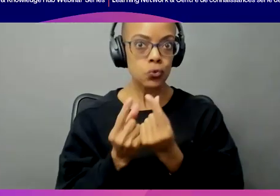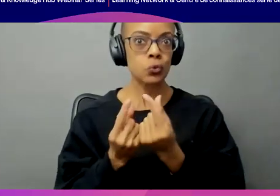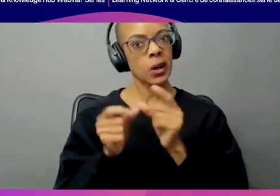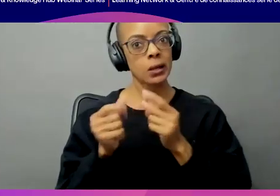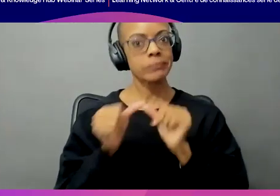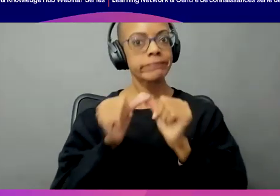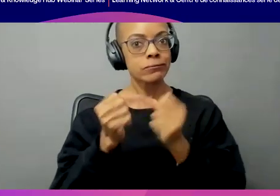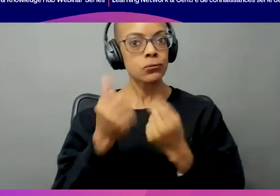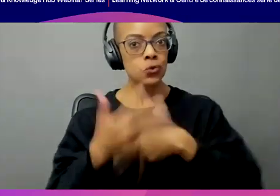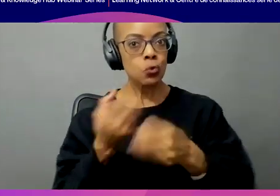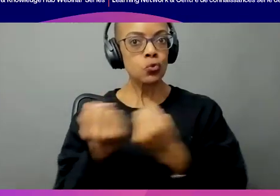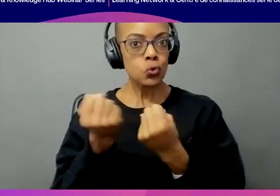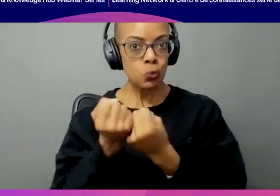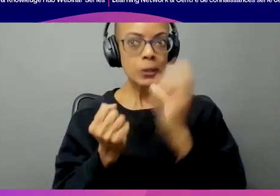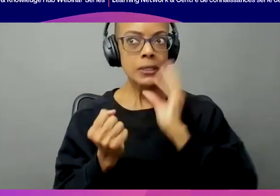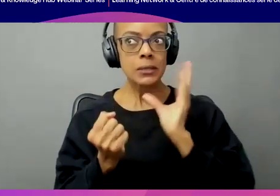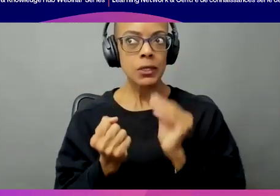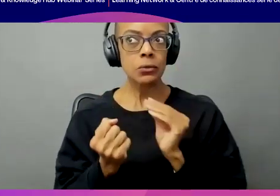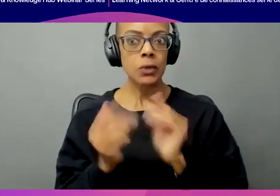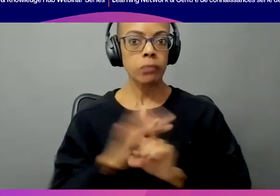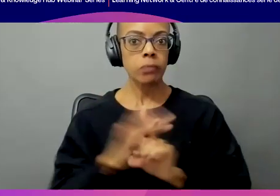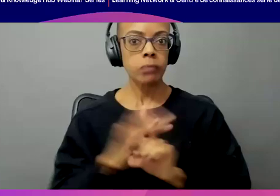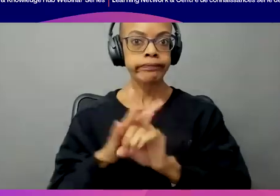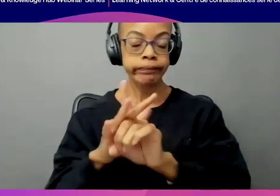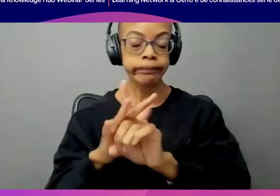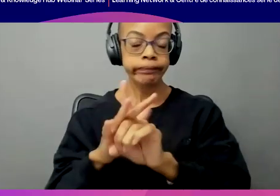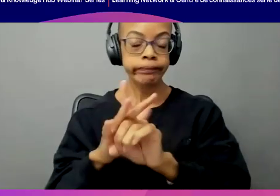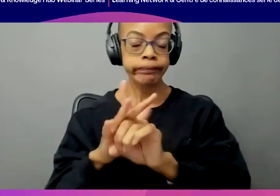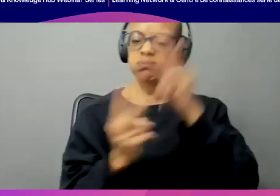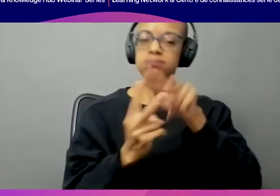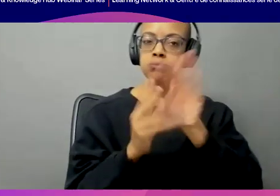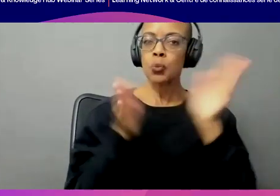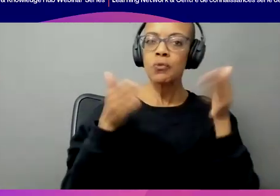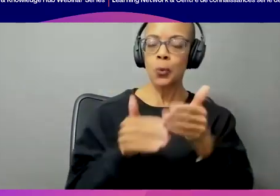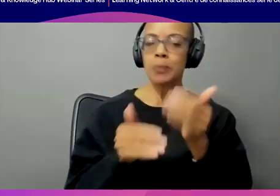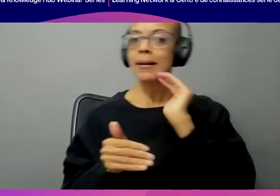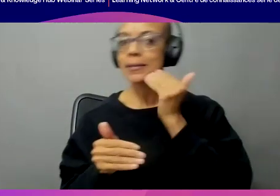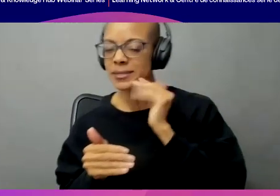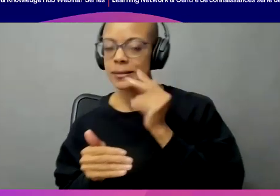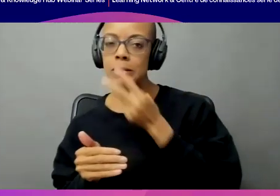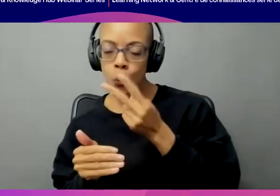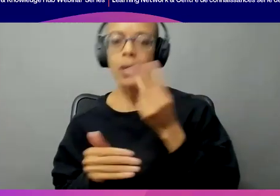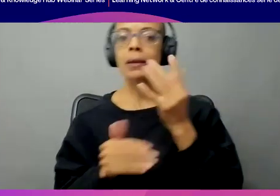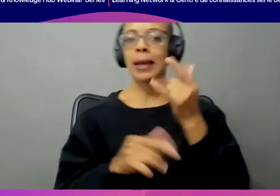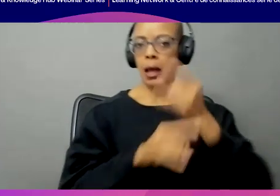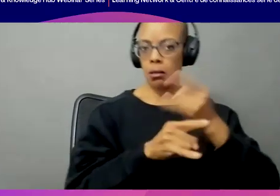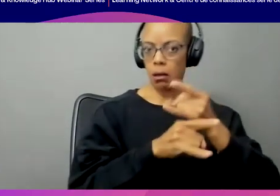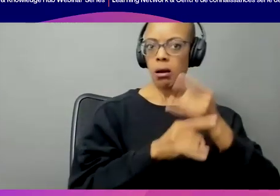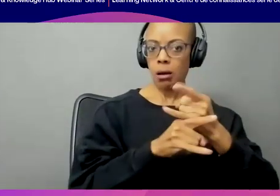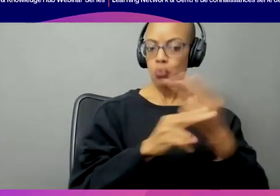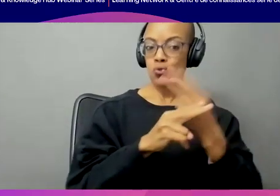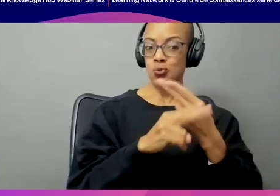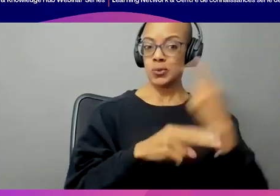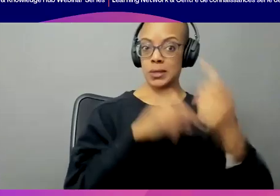experience? Granted, we were dealing with alcohol and tobacco in the use in the last year, but there